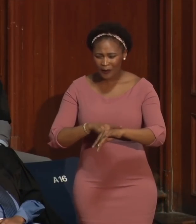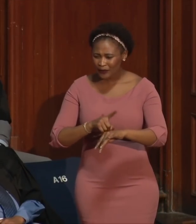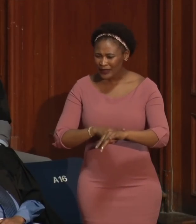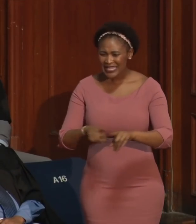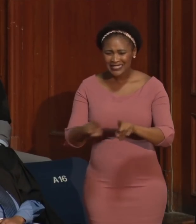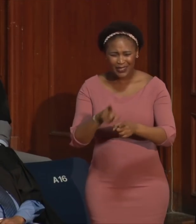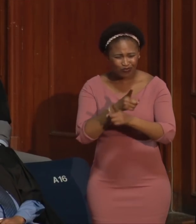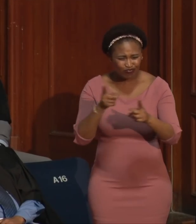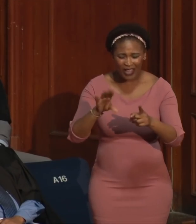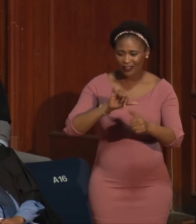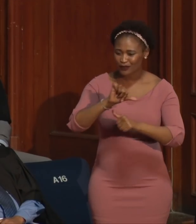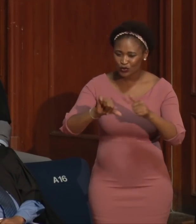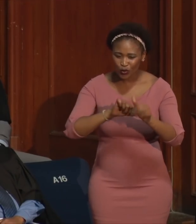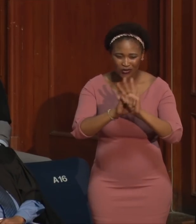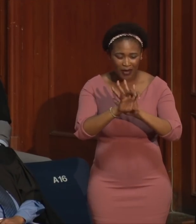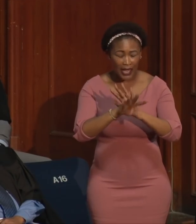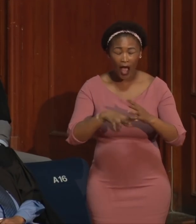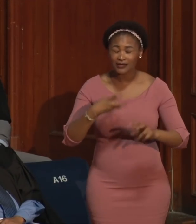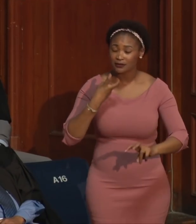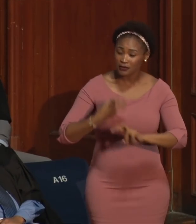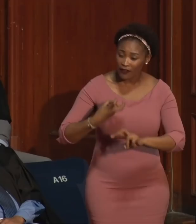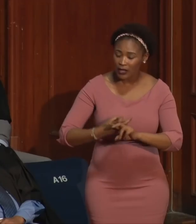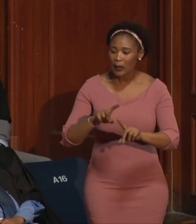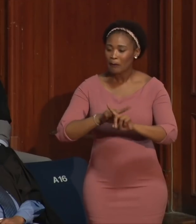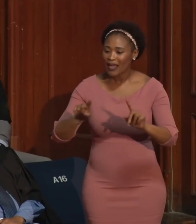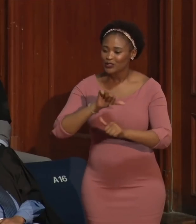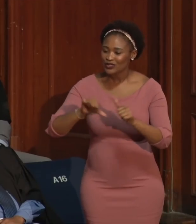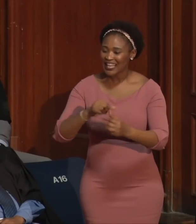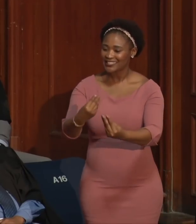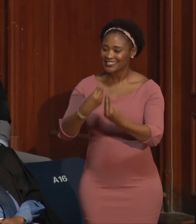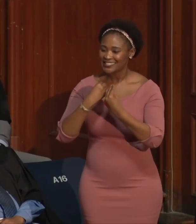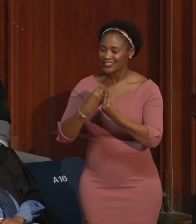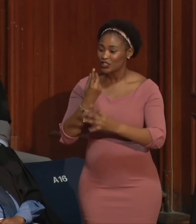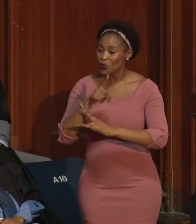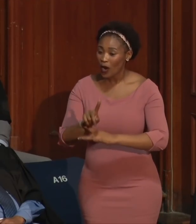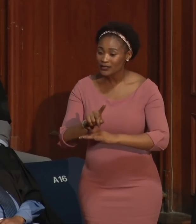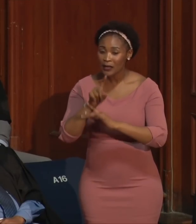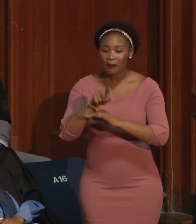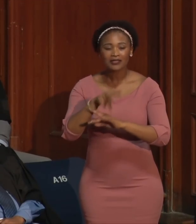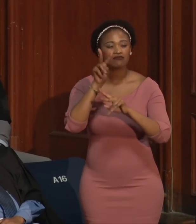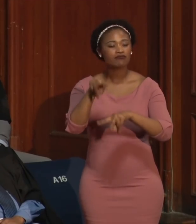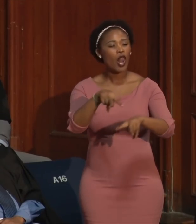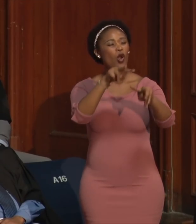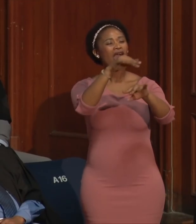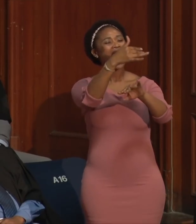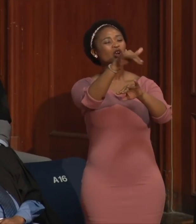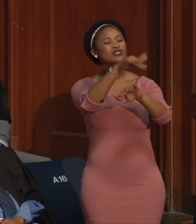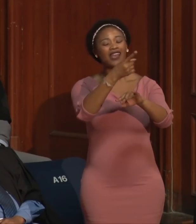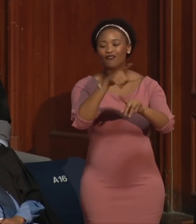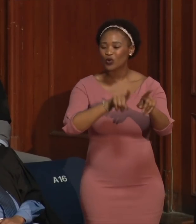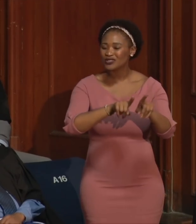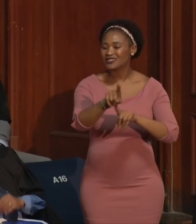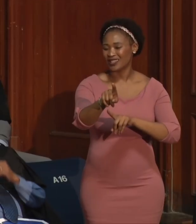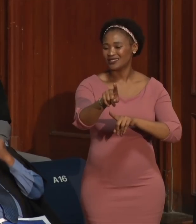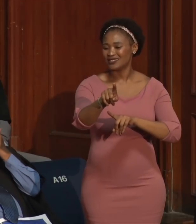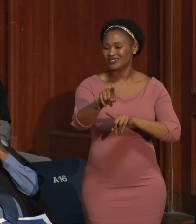with social media, it's even harder. But our society teaches us to spend a lot of time looking out there for success,